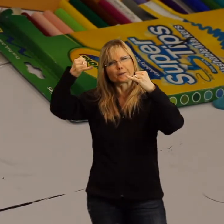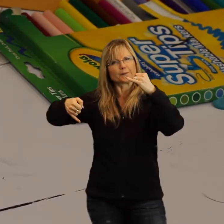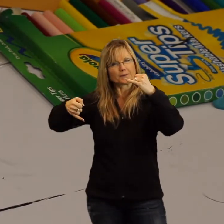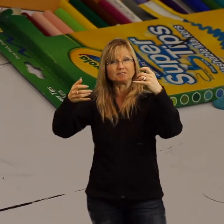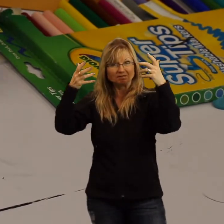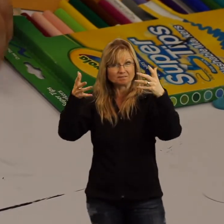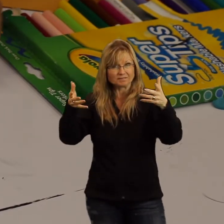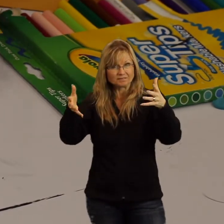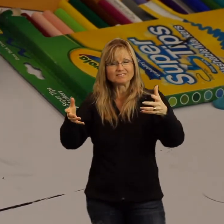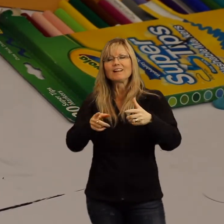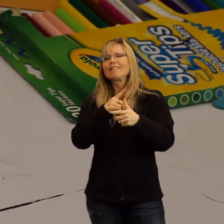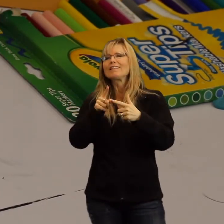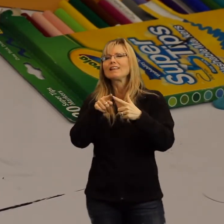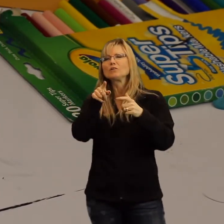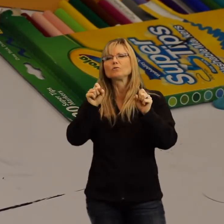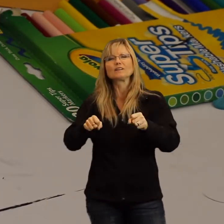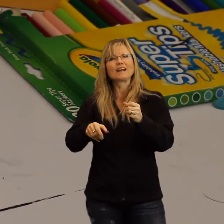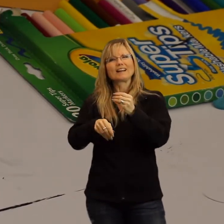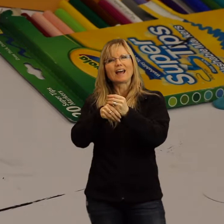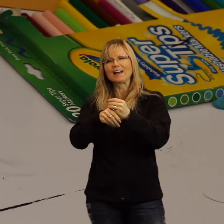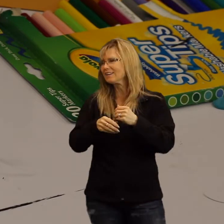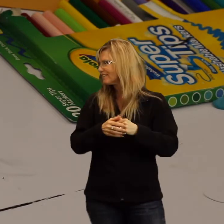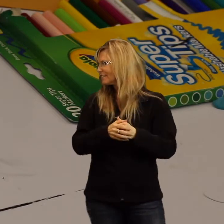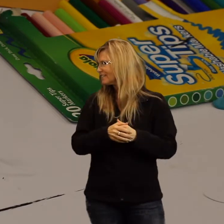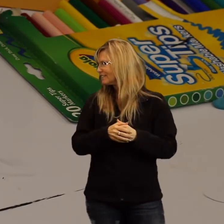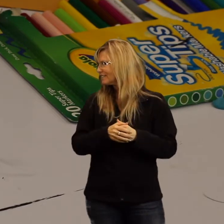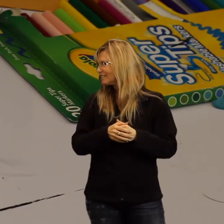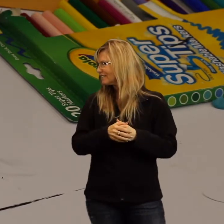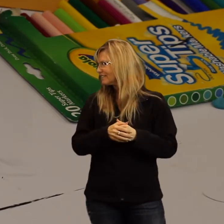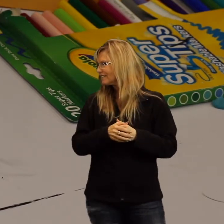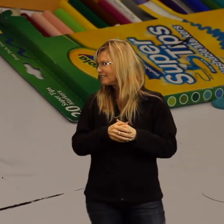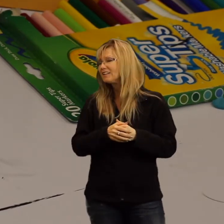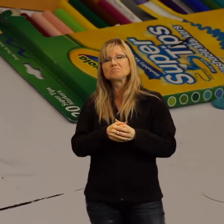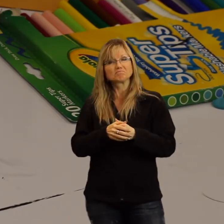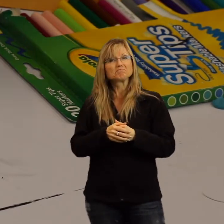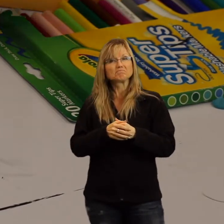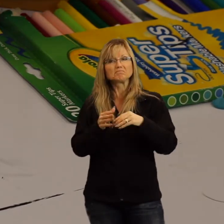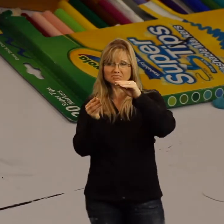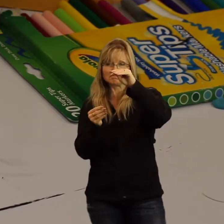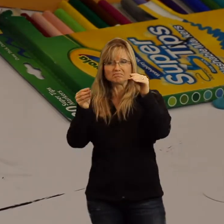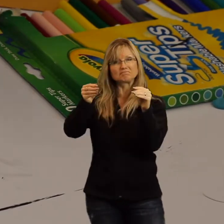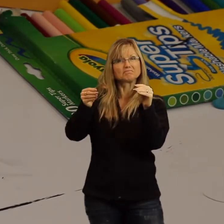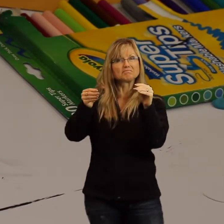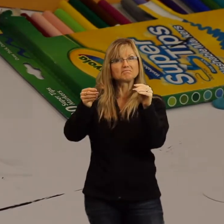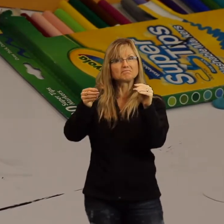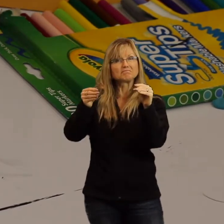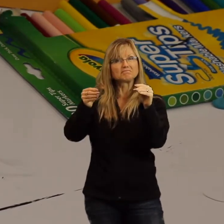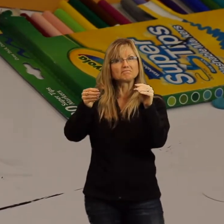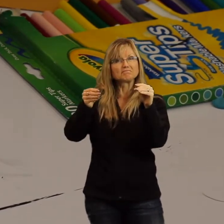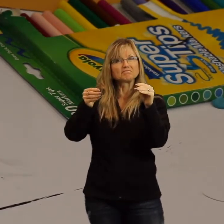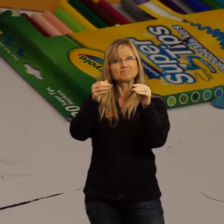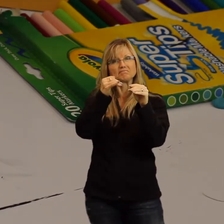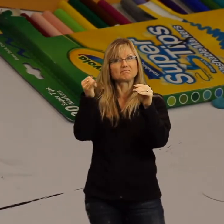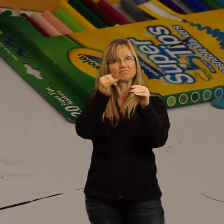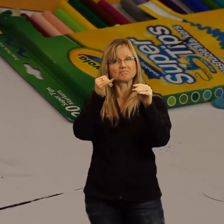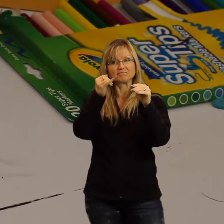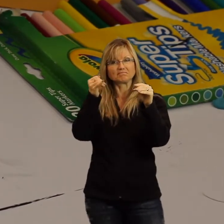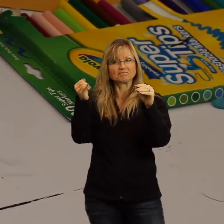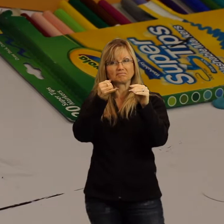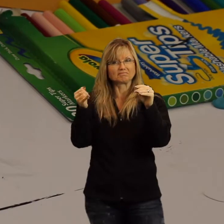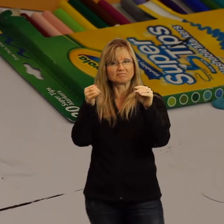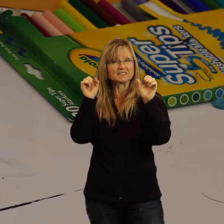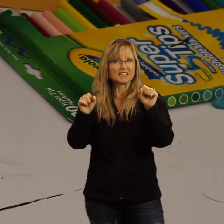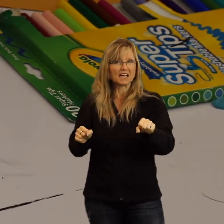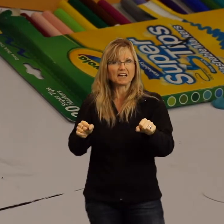you can add different horizontal lines going different directions, just to make it a little more interesting. So